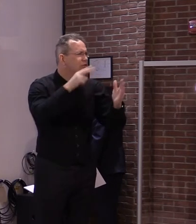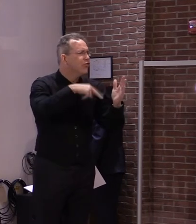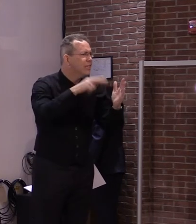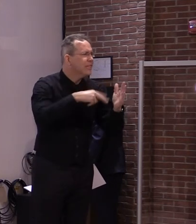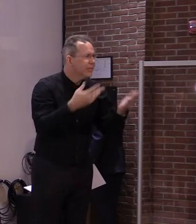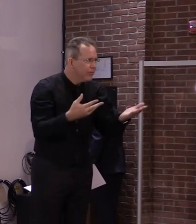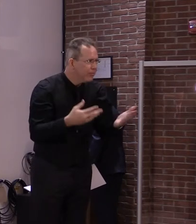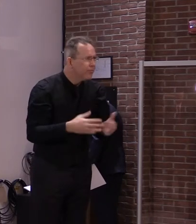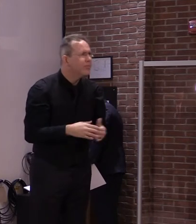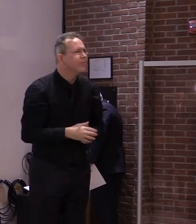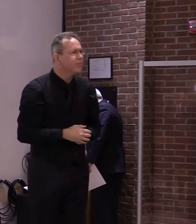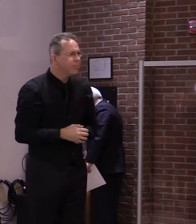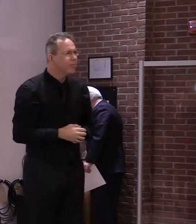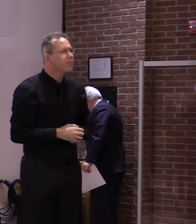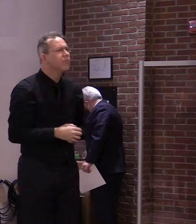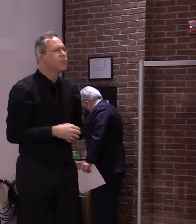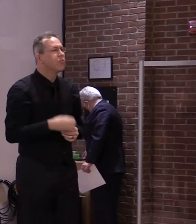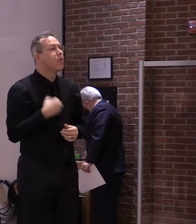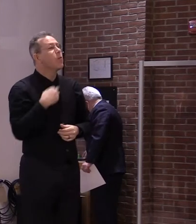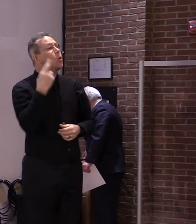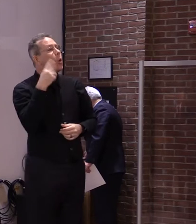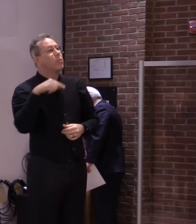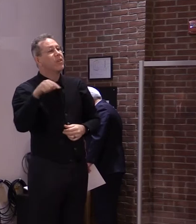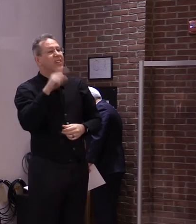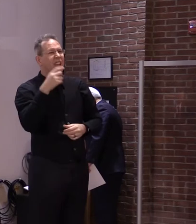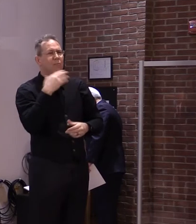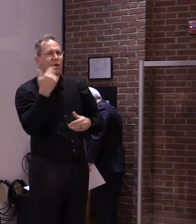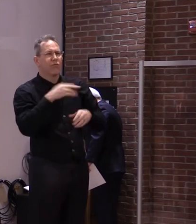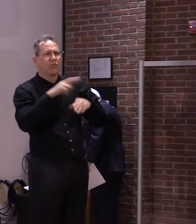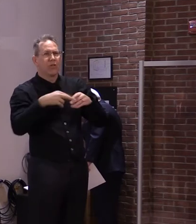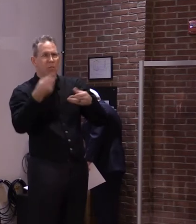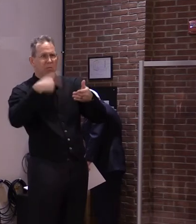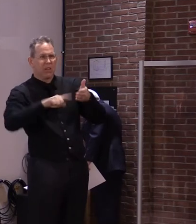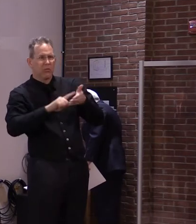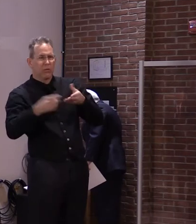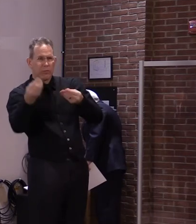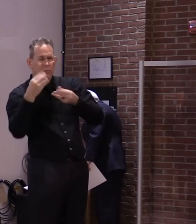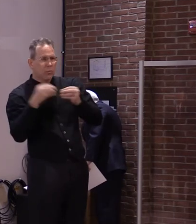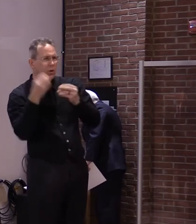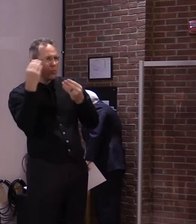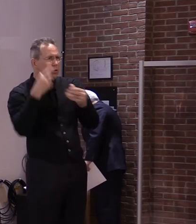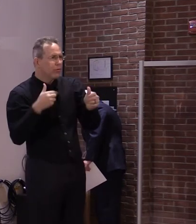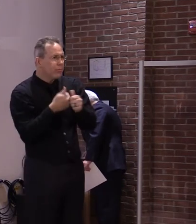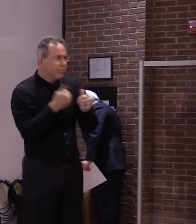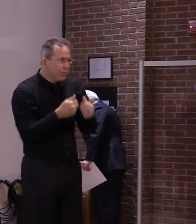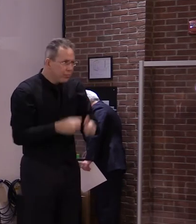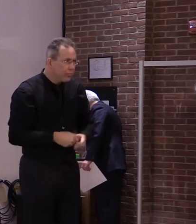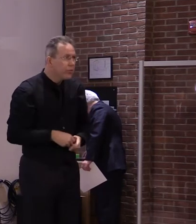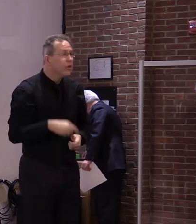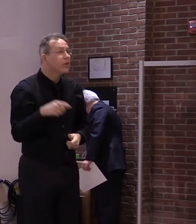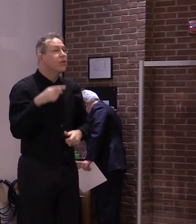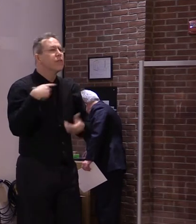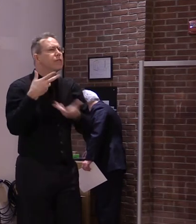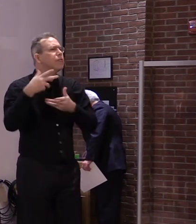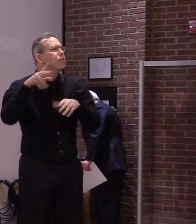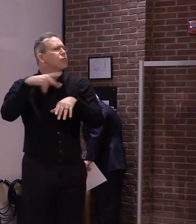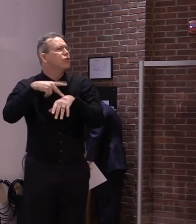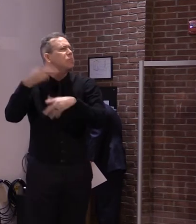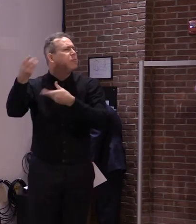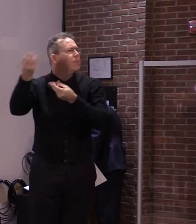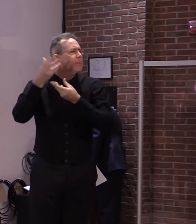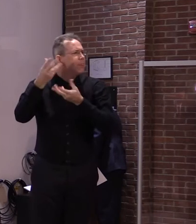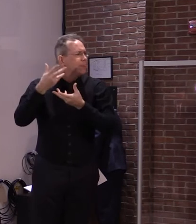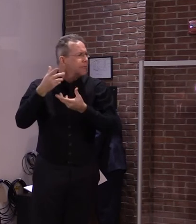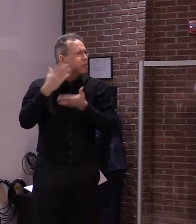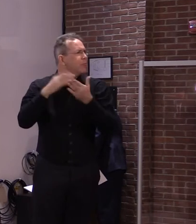results when we finish retesting another principle said we were initially very concerned about a large drop in our math and reading